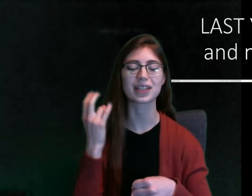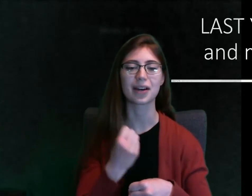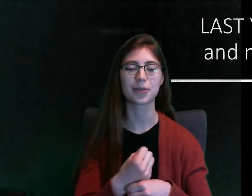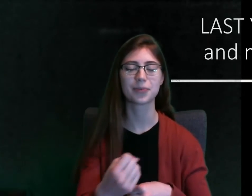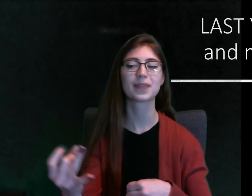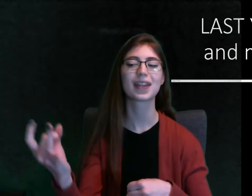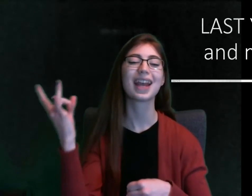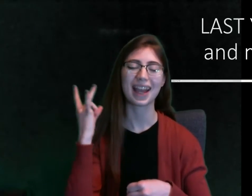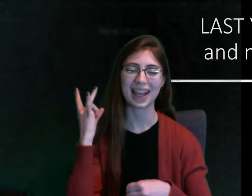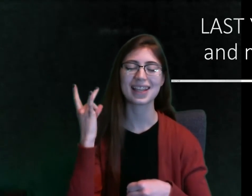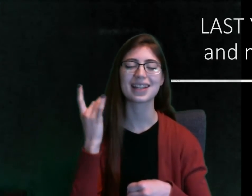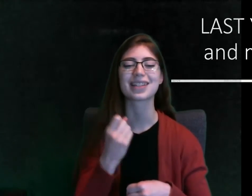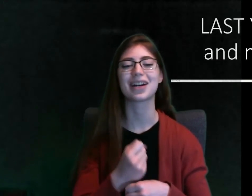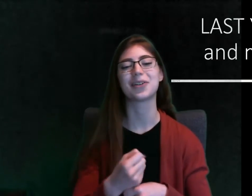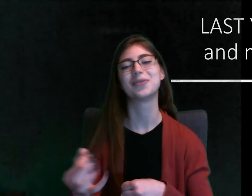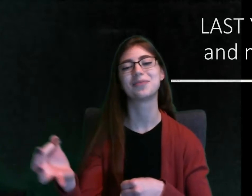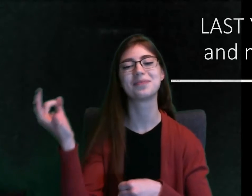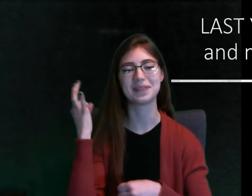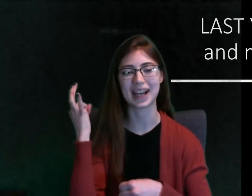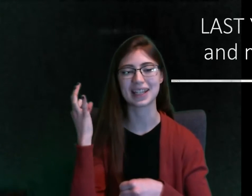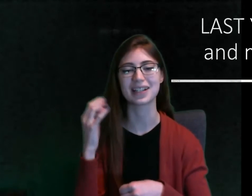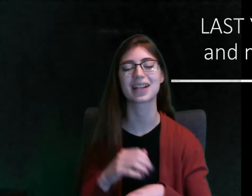ago, 8 years ago, 9 years ago.